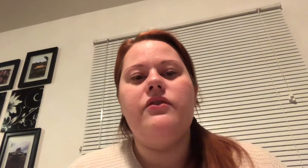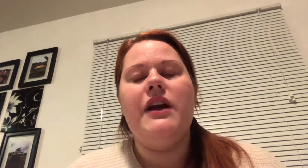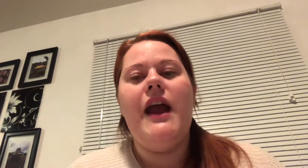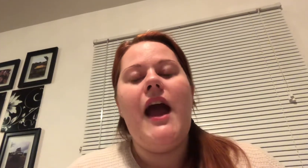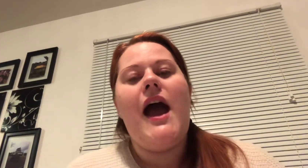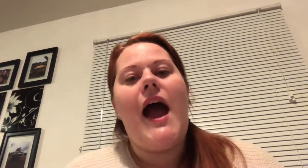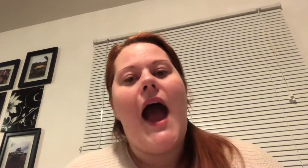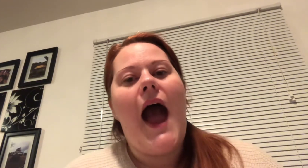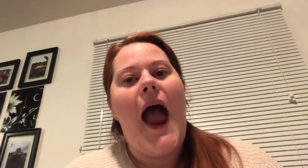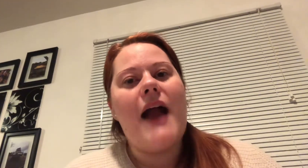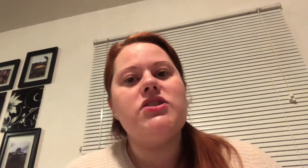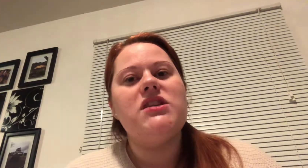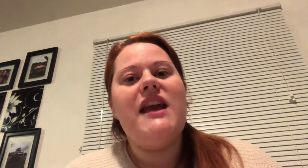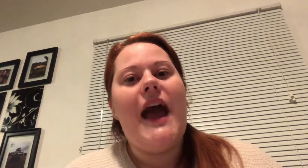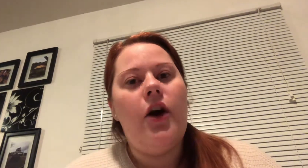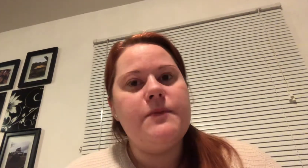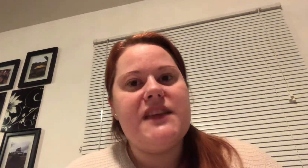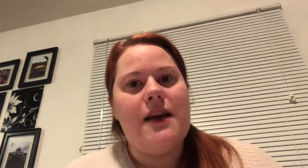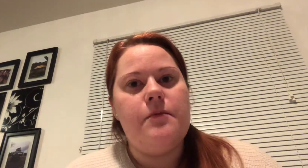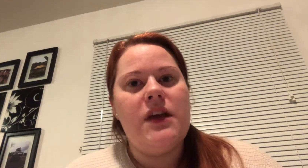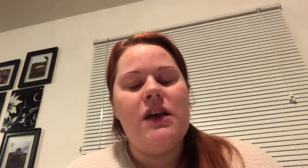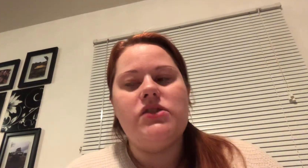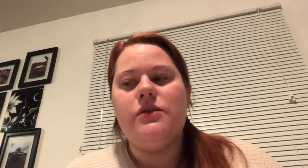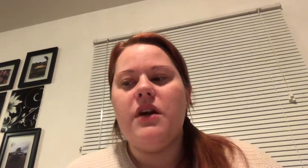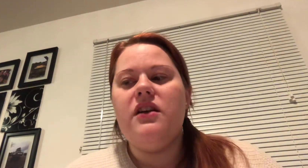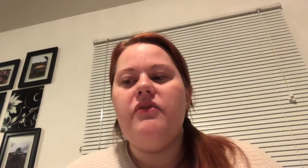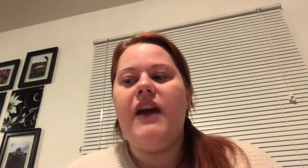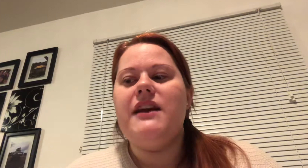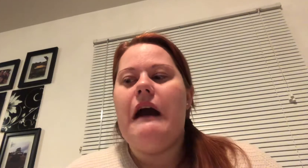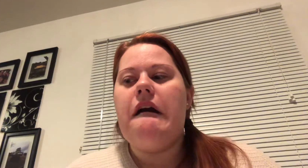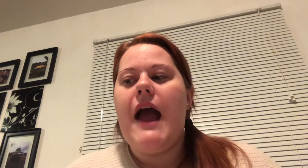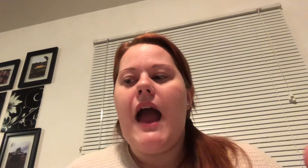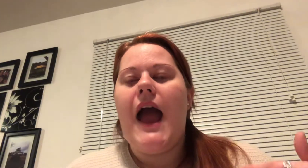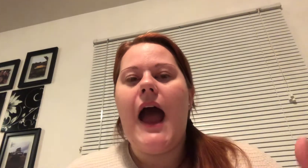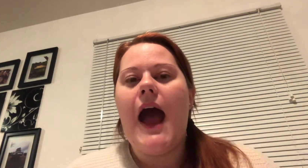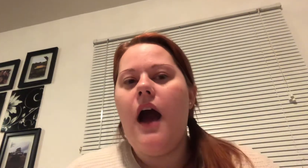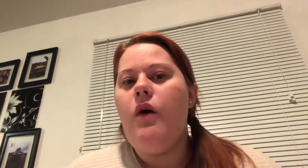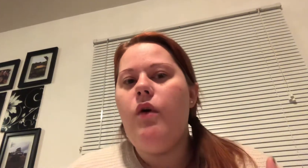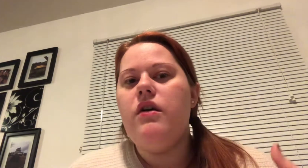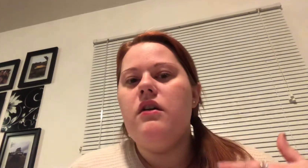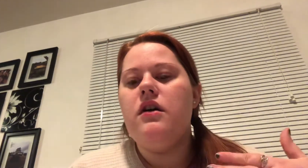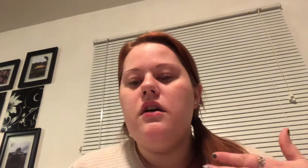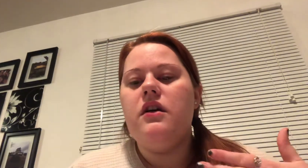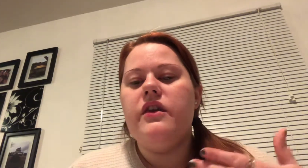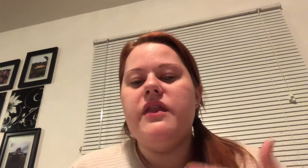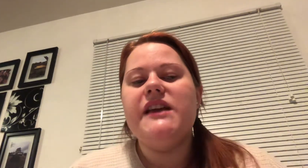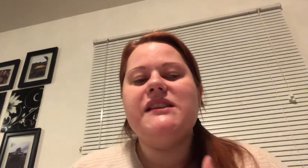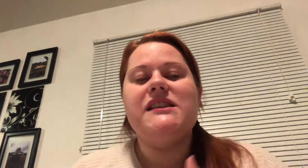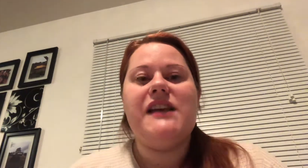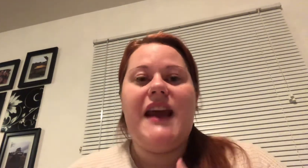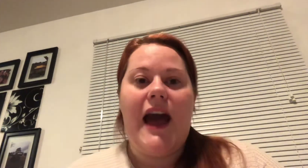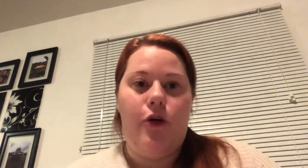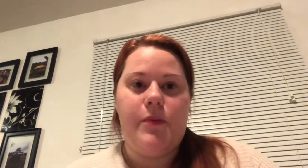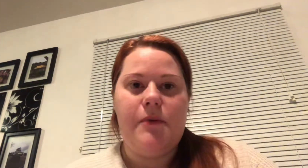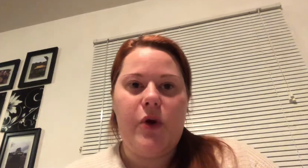slavery actually helped him. So we're going to find out how this is going to help him,